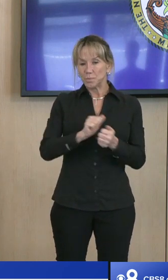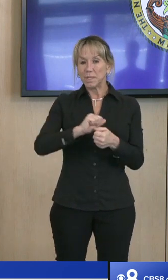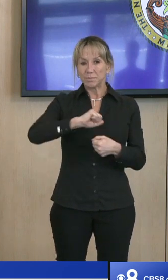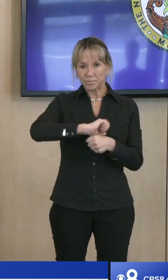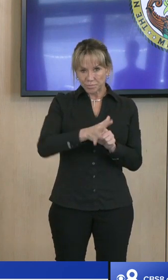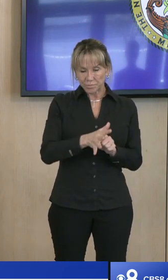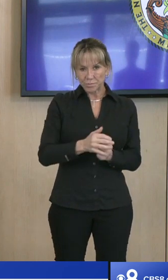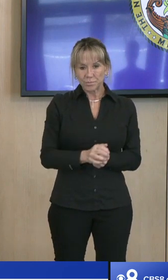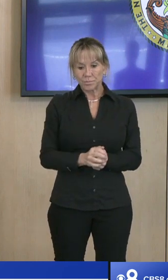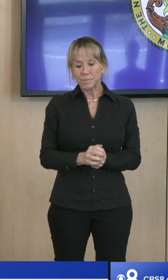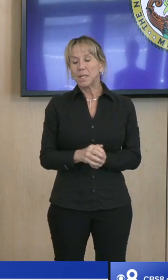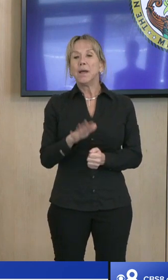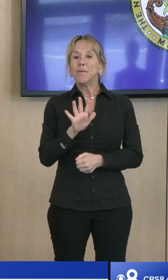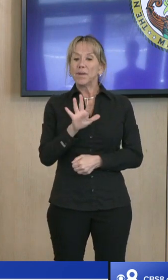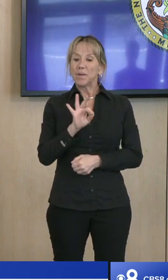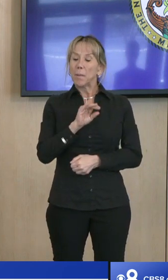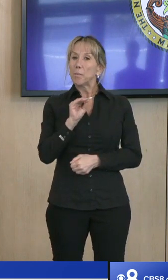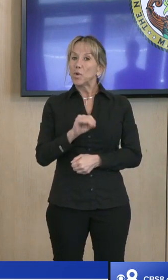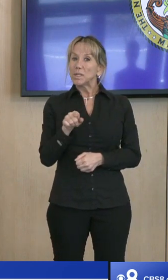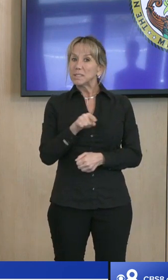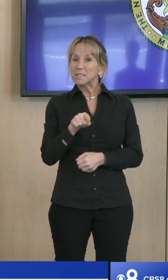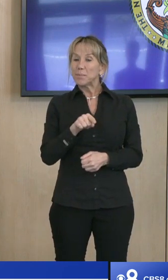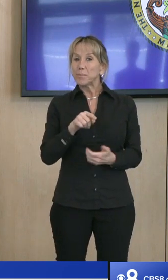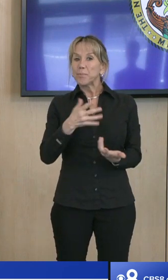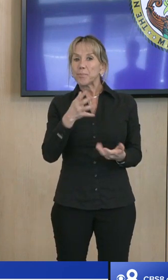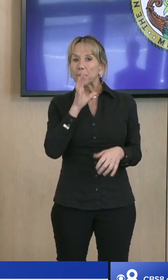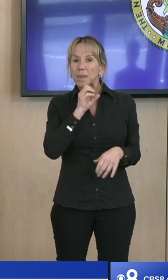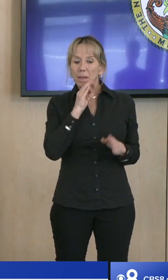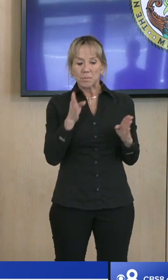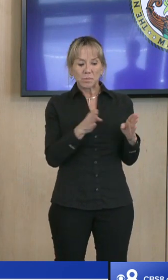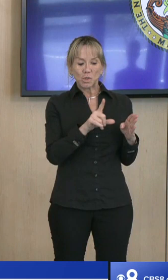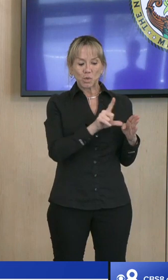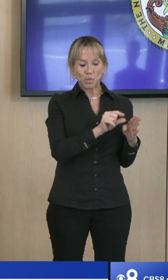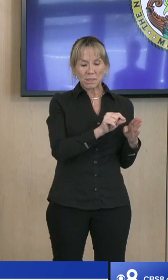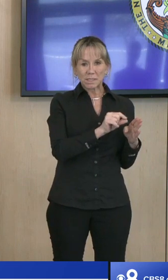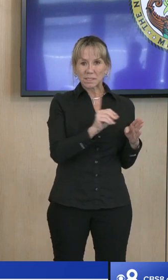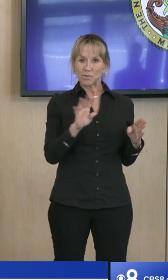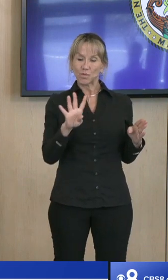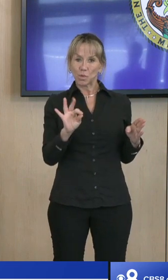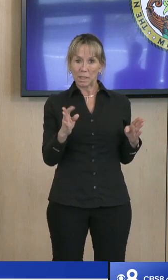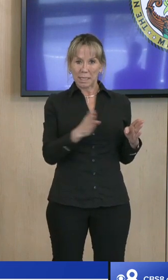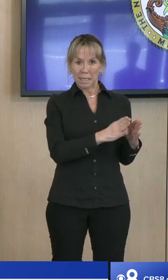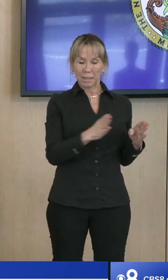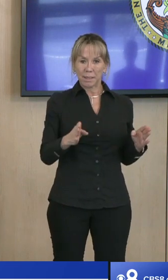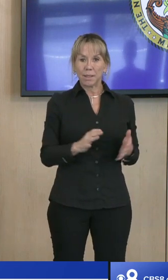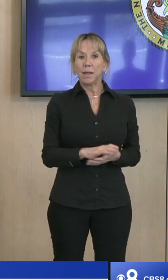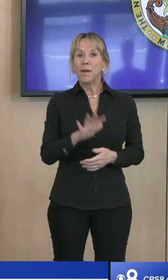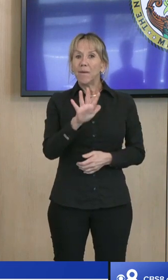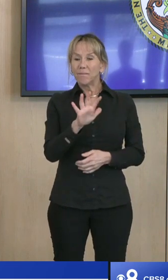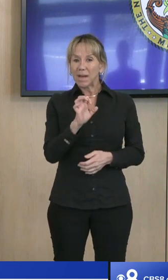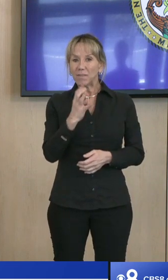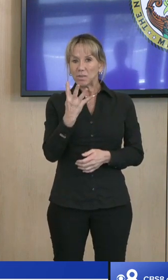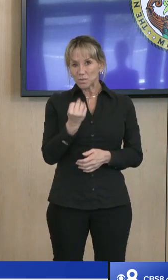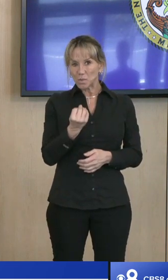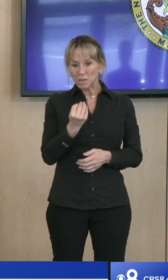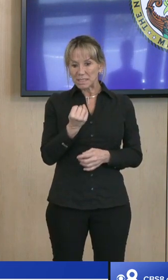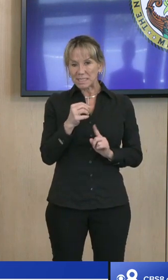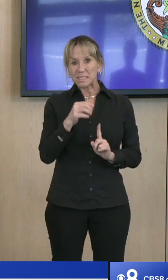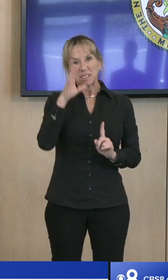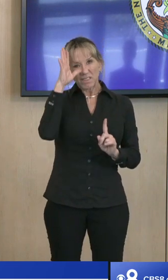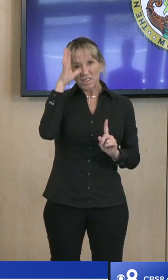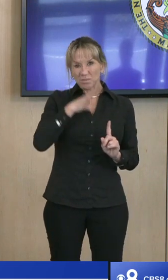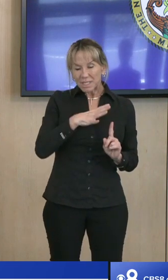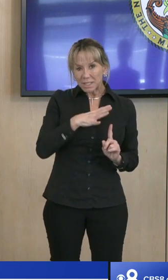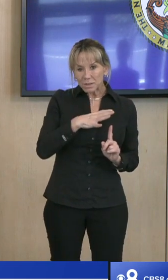573, or 59%, are between the ages of 20 and 49. 514, or 53%, are male.